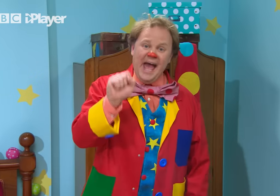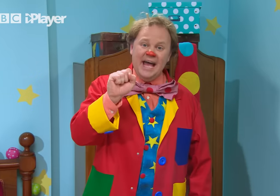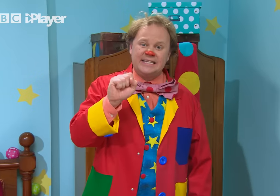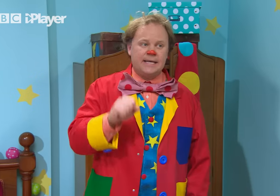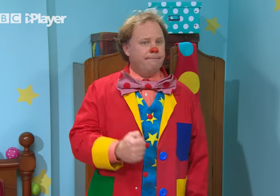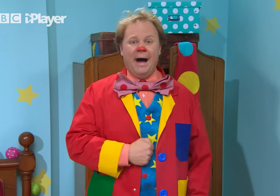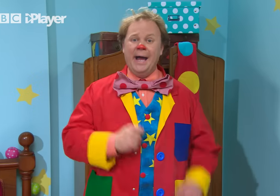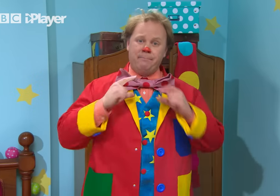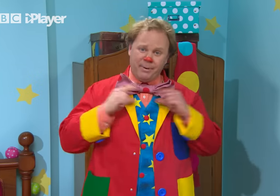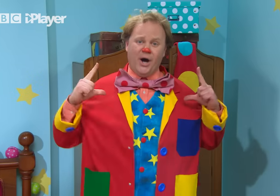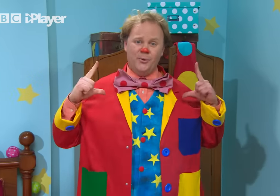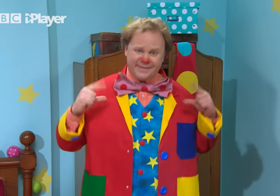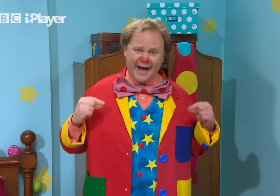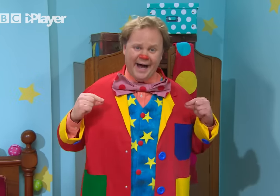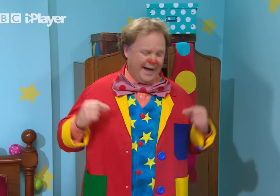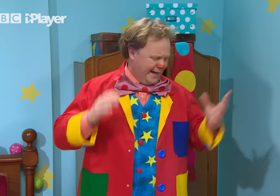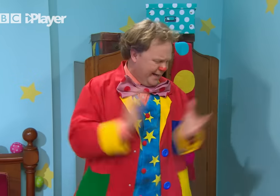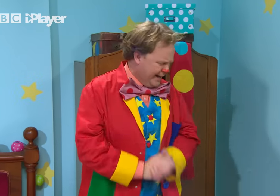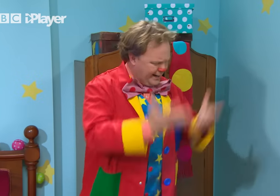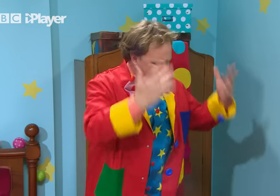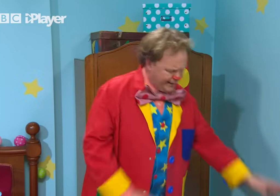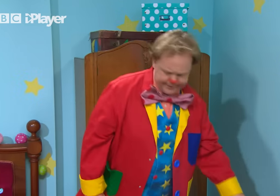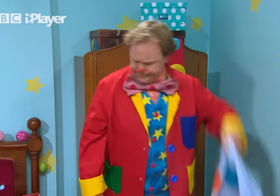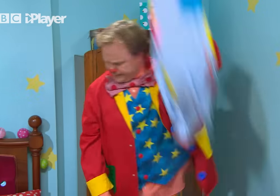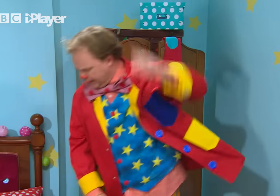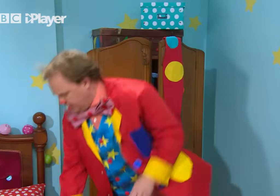yes! My bow tie! Oh!